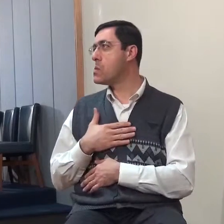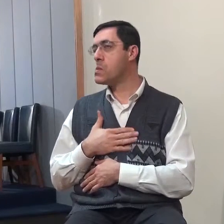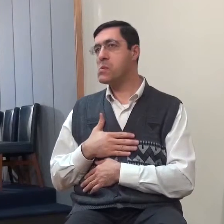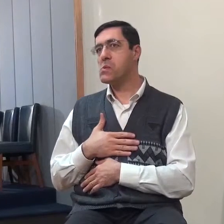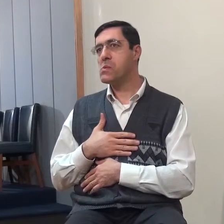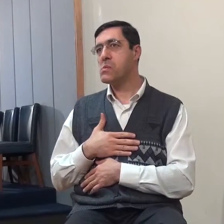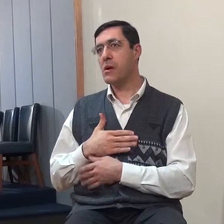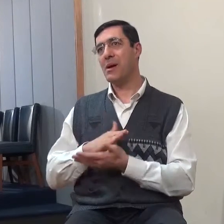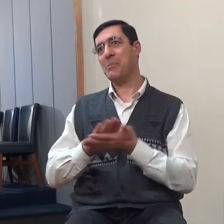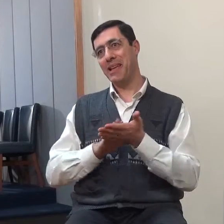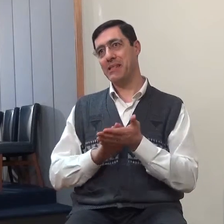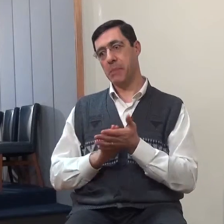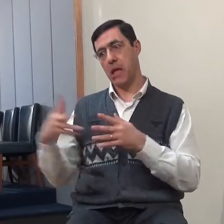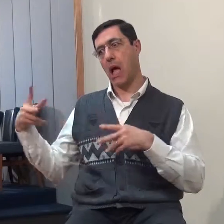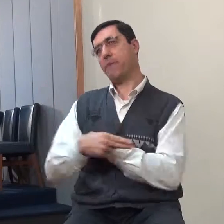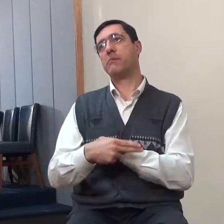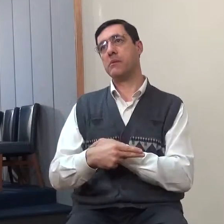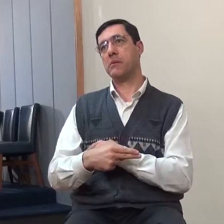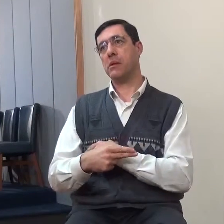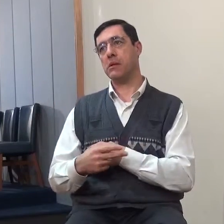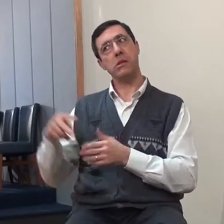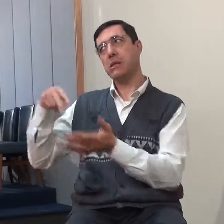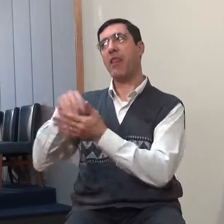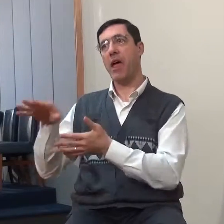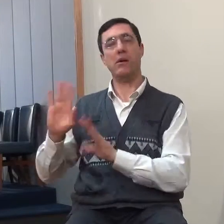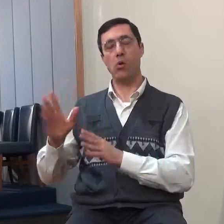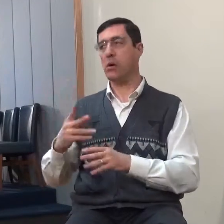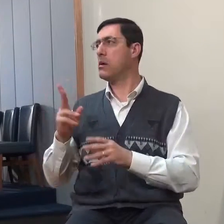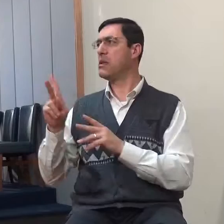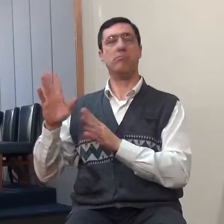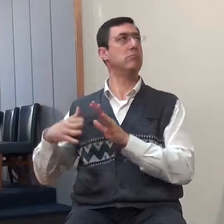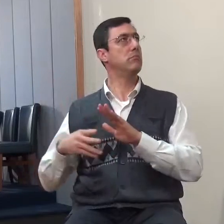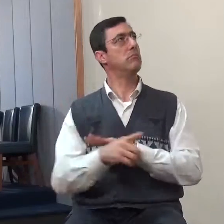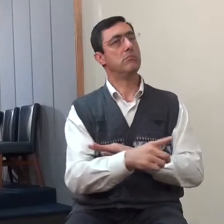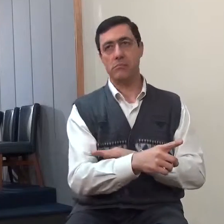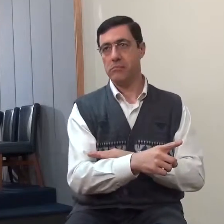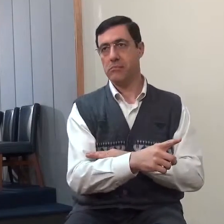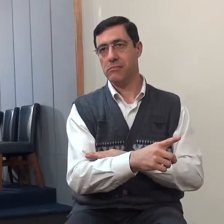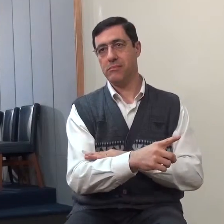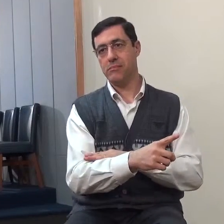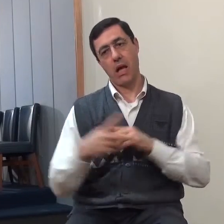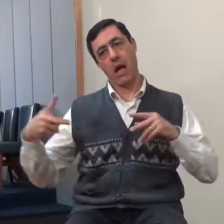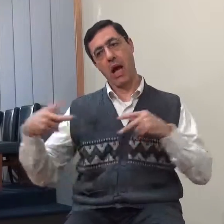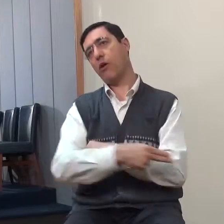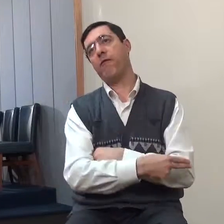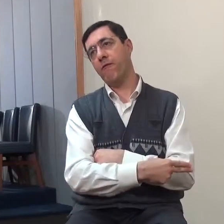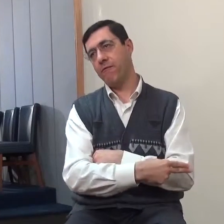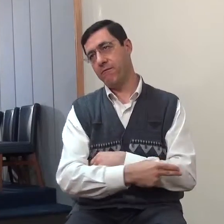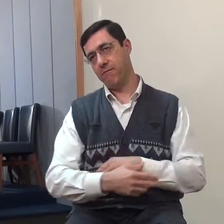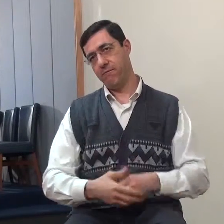put yourself in the way of temptation. Be a very conscientious disciple. You've got to be clear of all